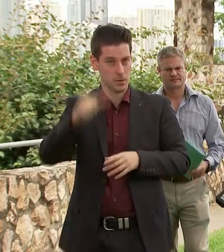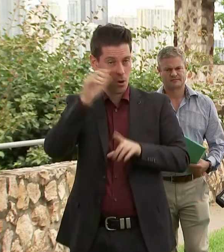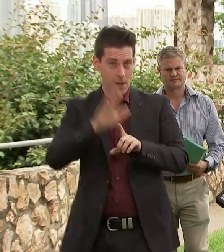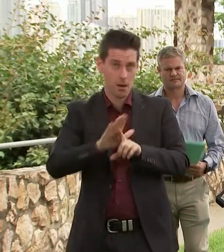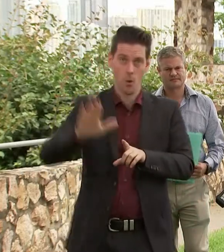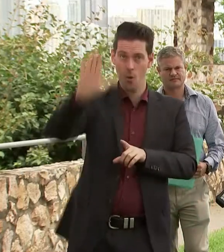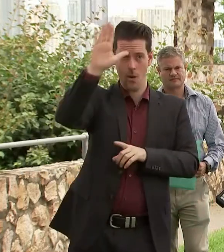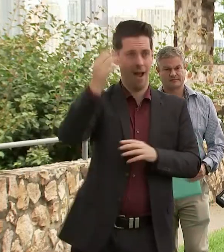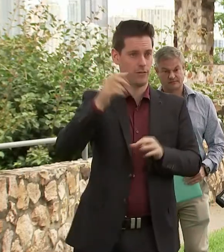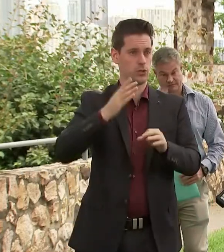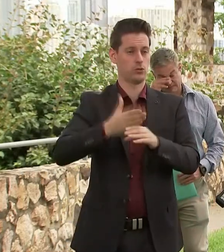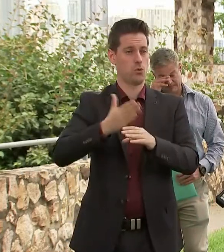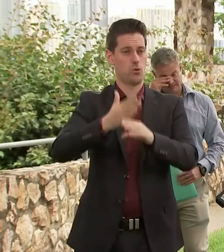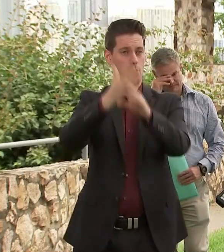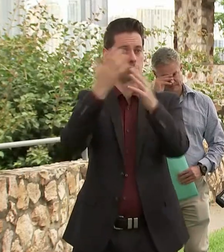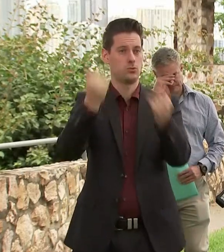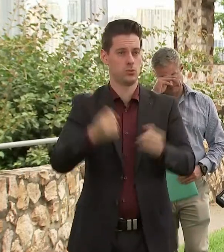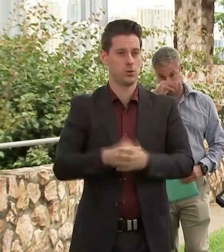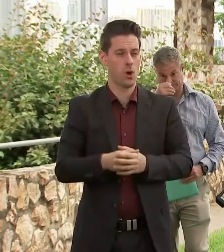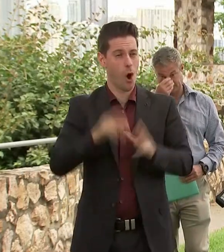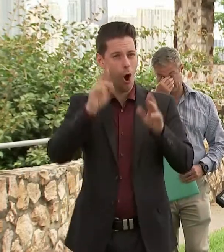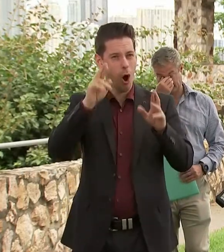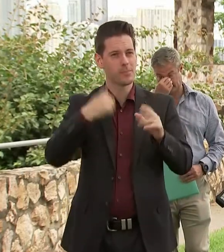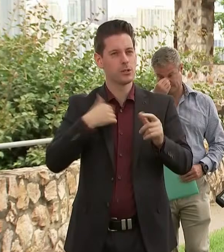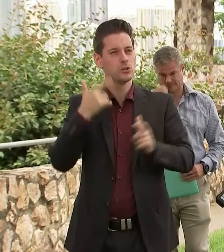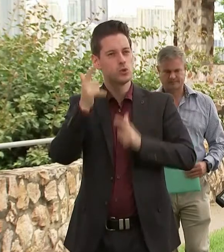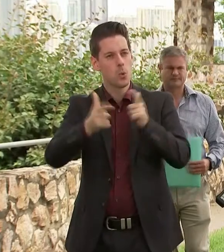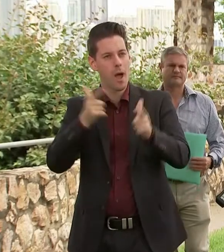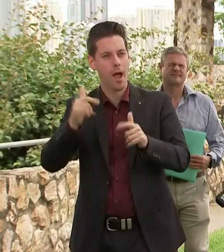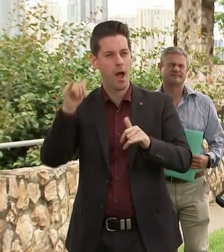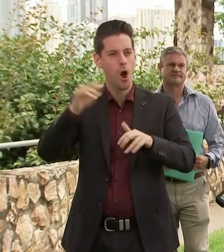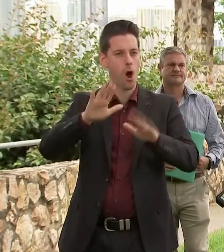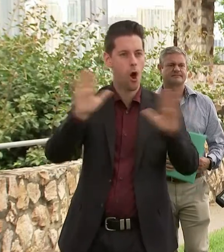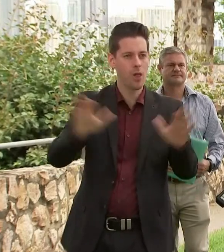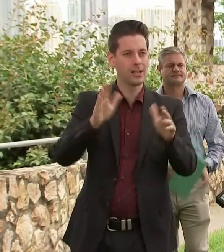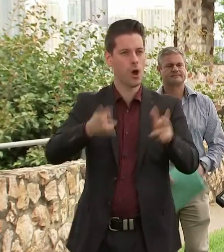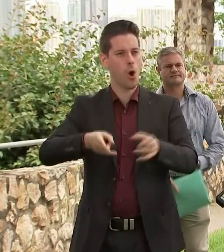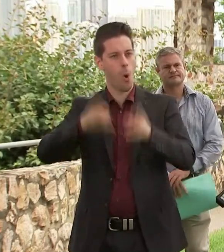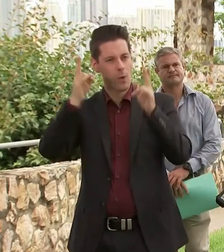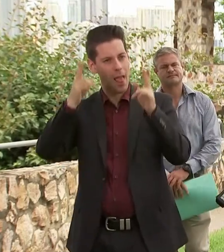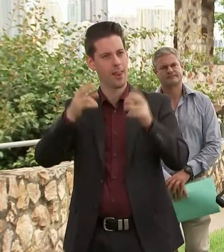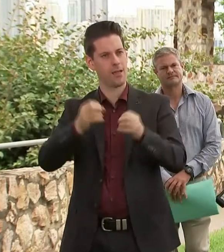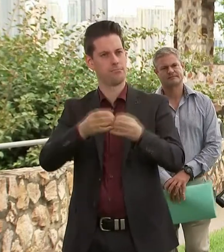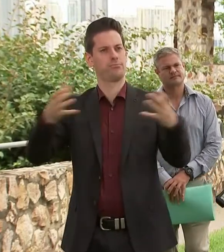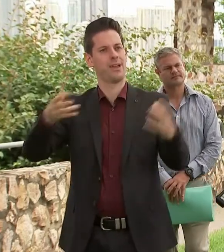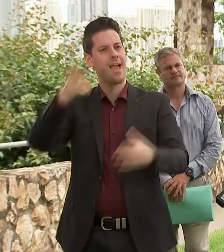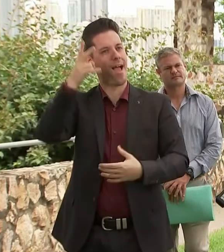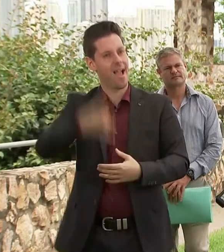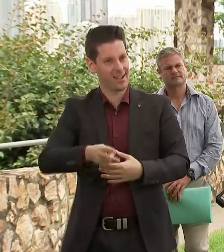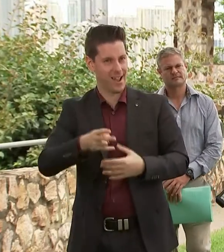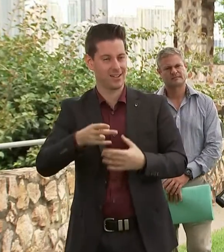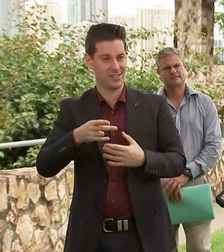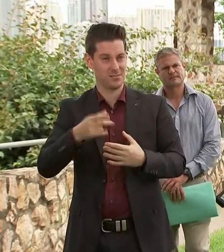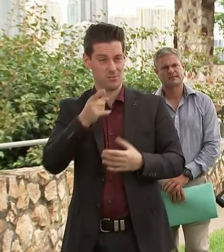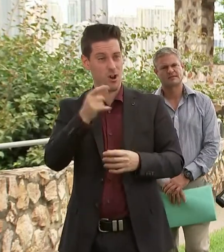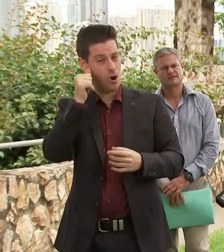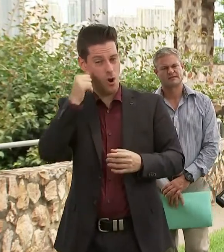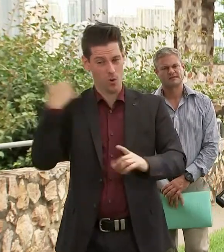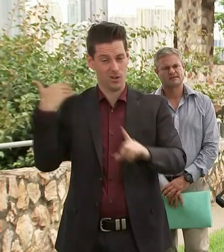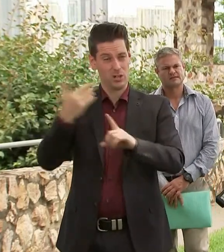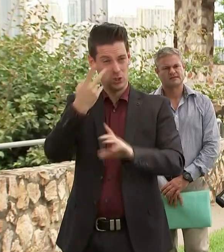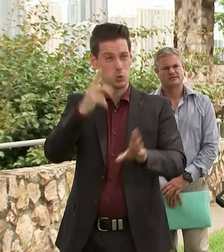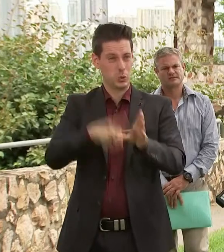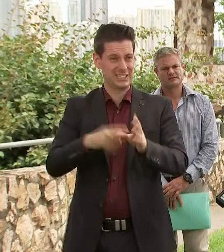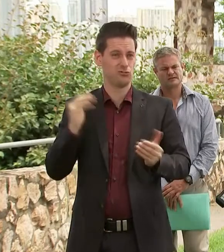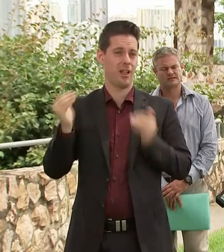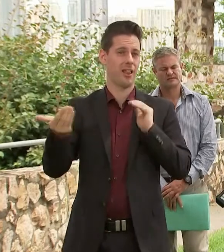hope, jobs come back in our tourism industry, which of course is our tourism businesses have really struggled